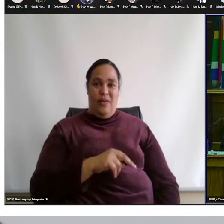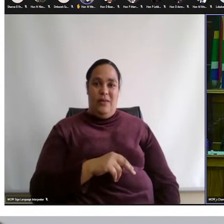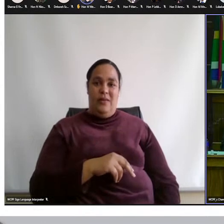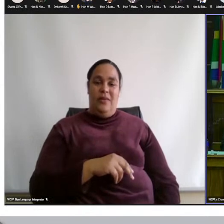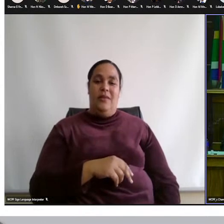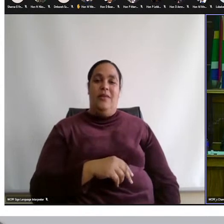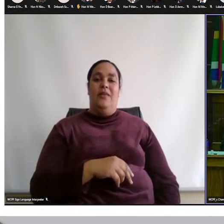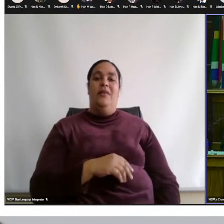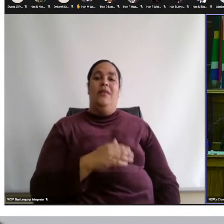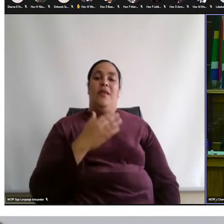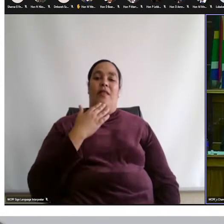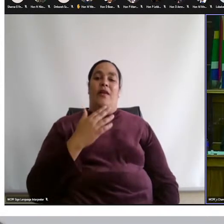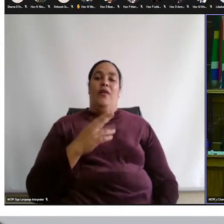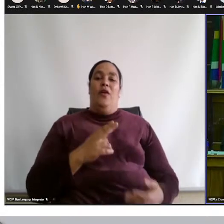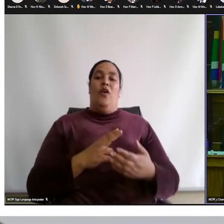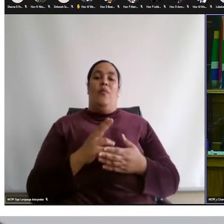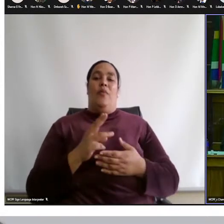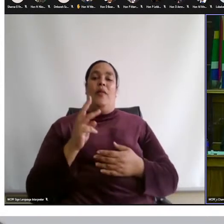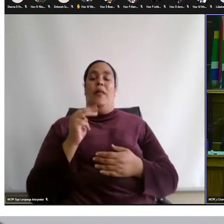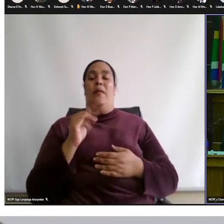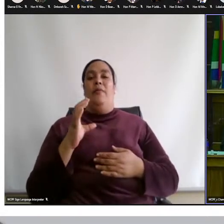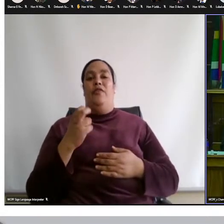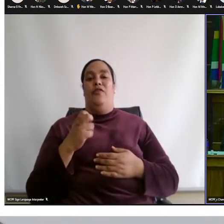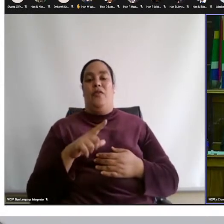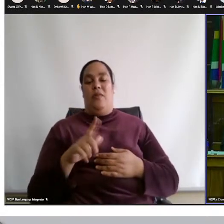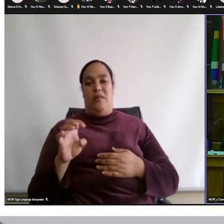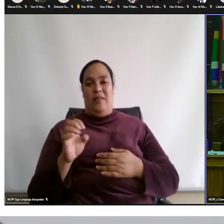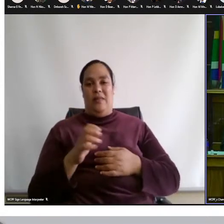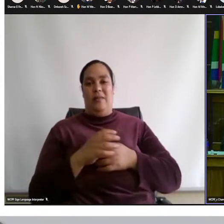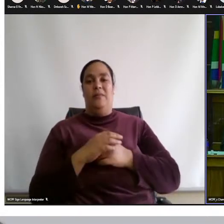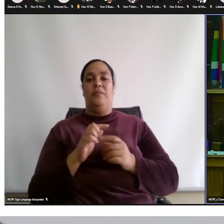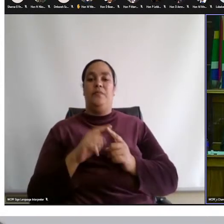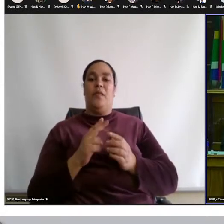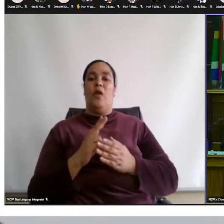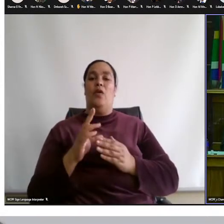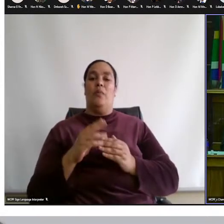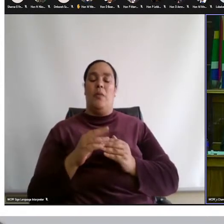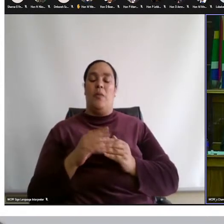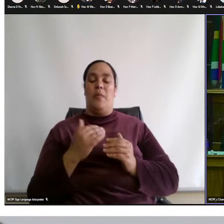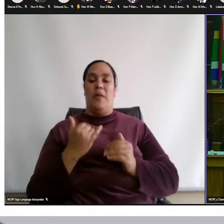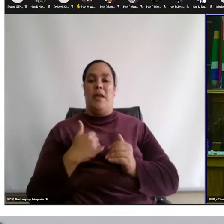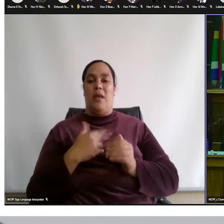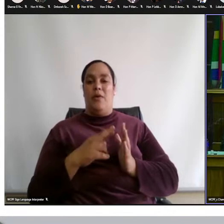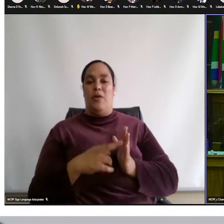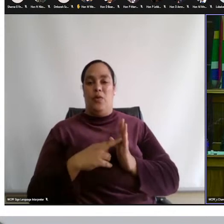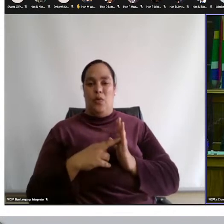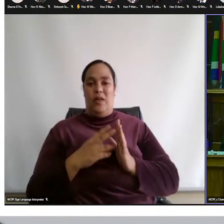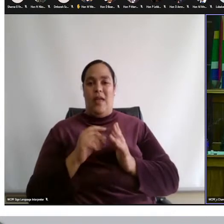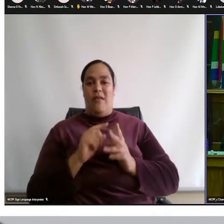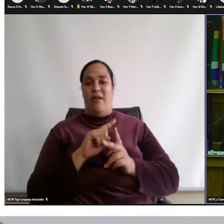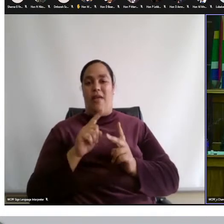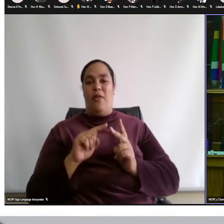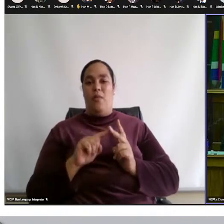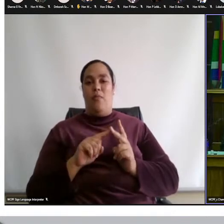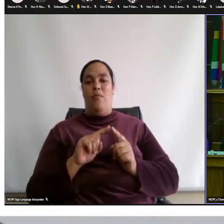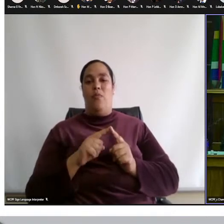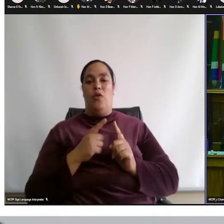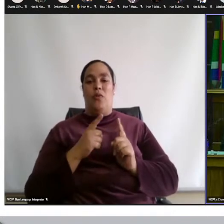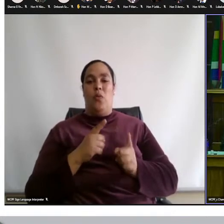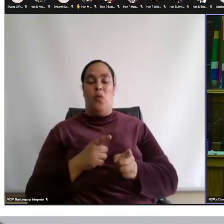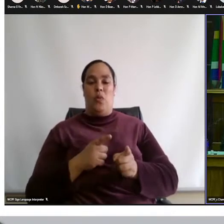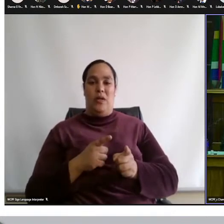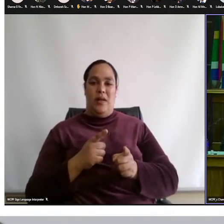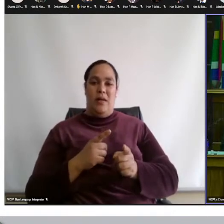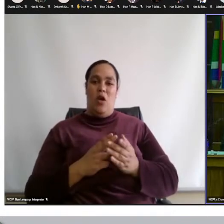Thank you, Honourable Mitchell. Honourable Members, I'm going to request there's another point of order by